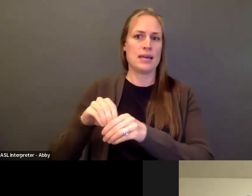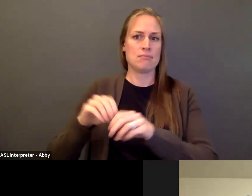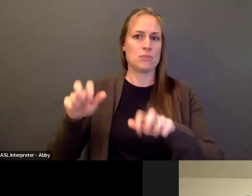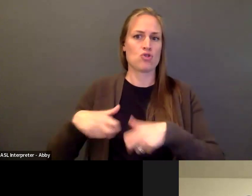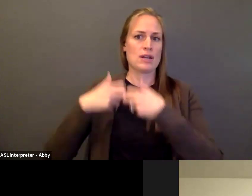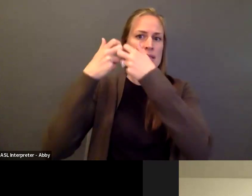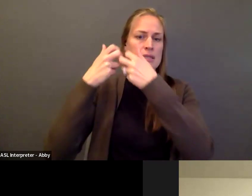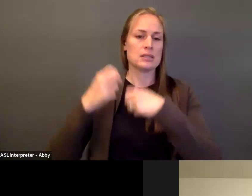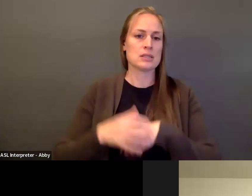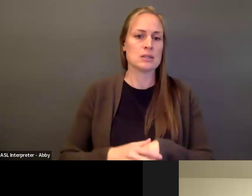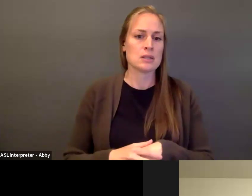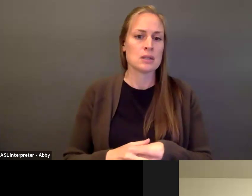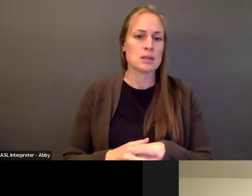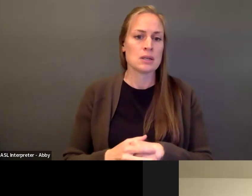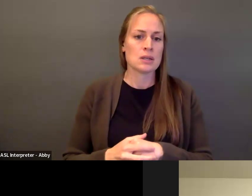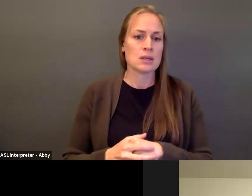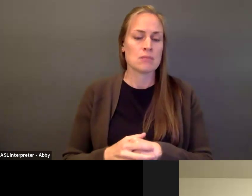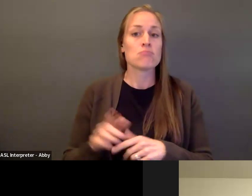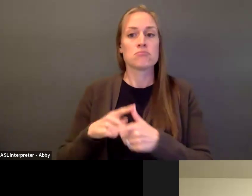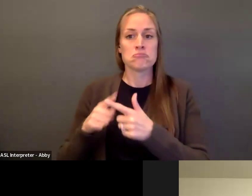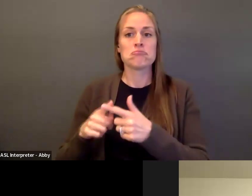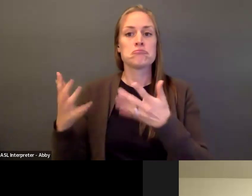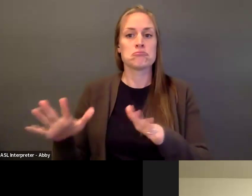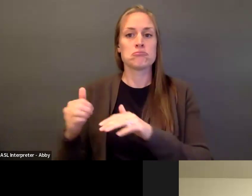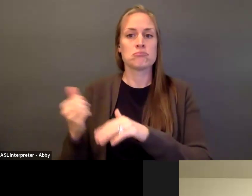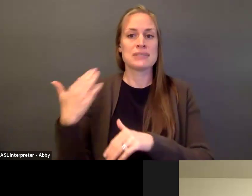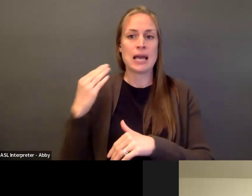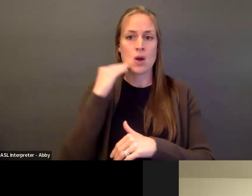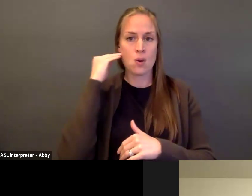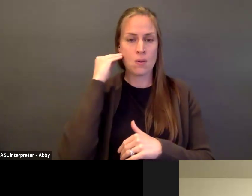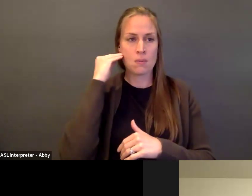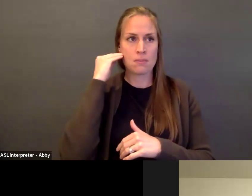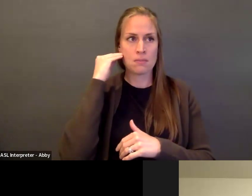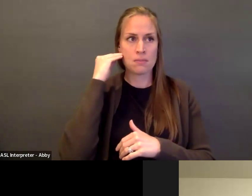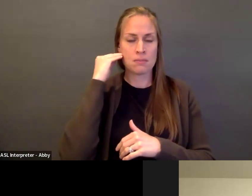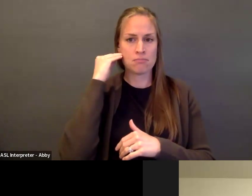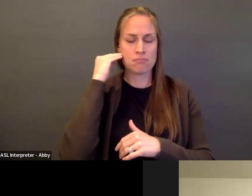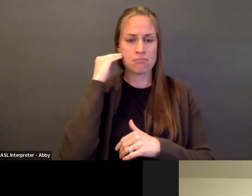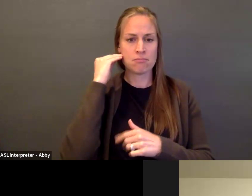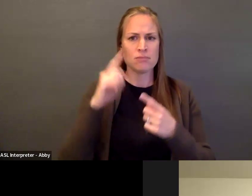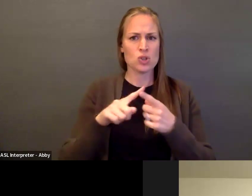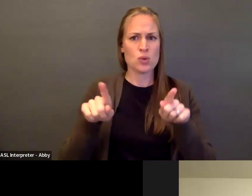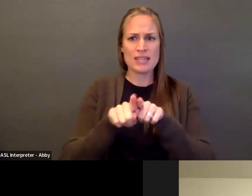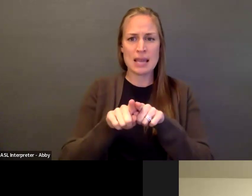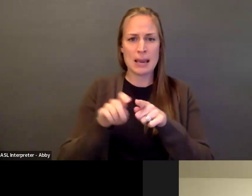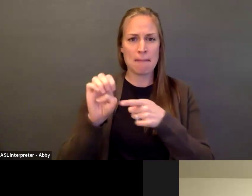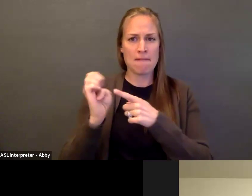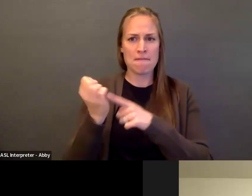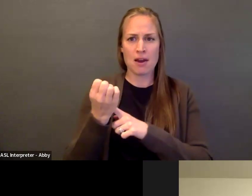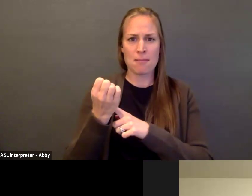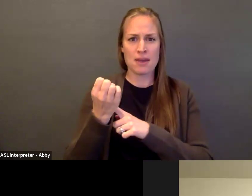then he got sent home to the same environment that was